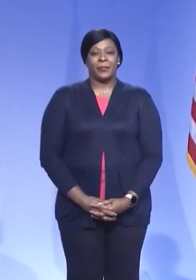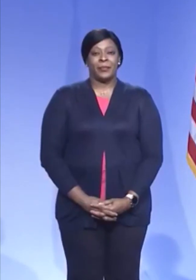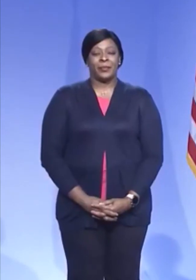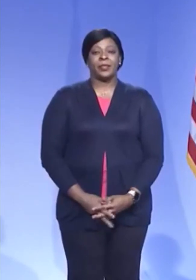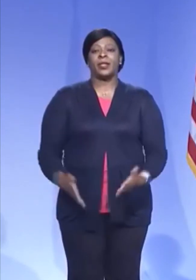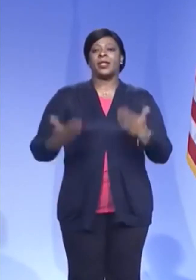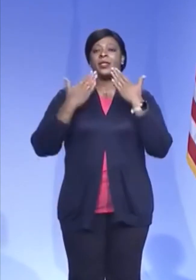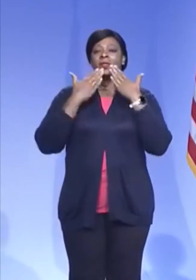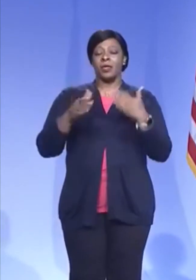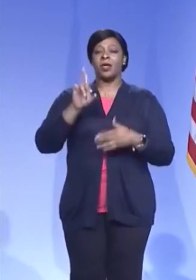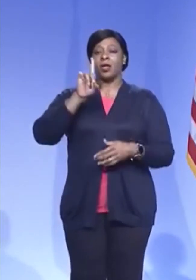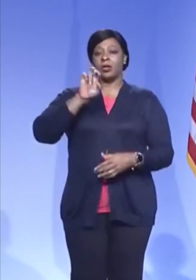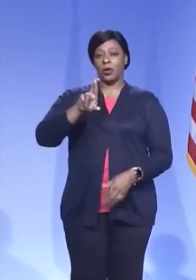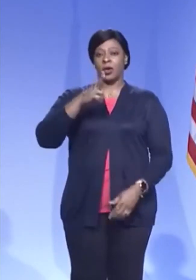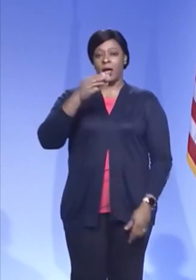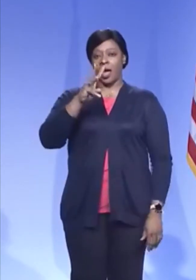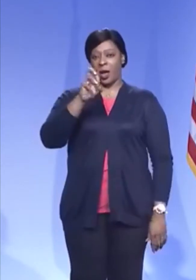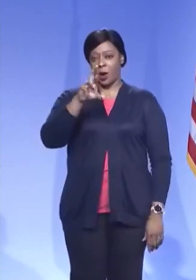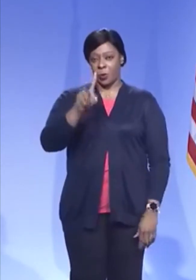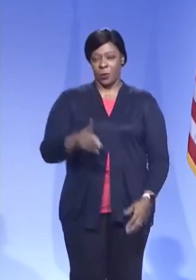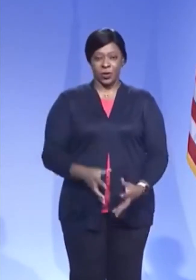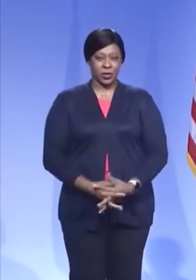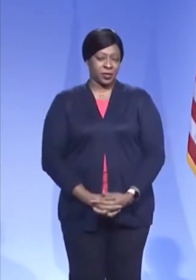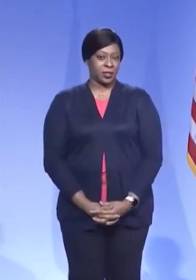Thank you, Dr. Howard.